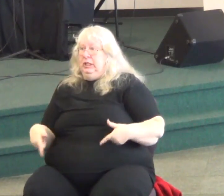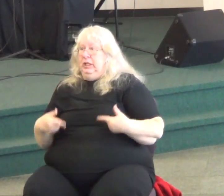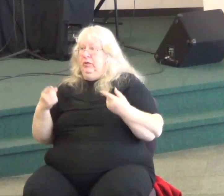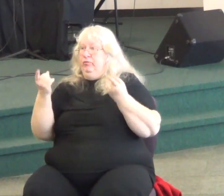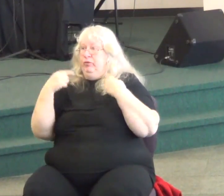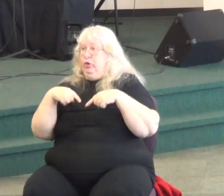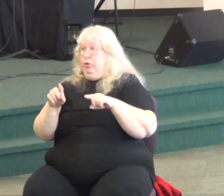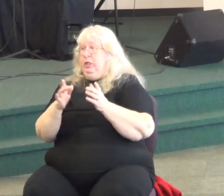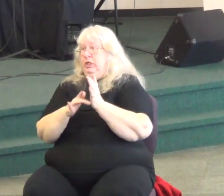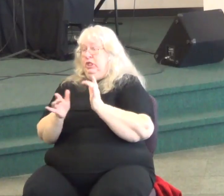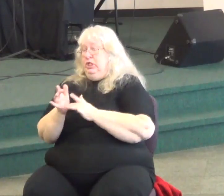hurry.